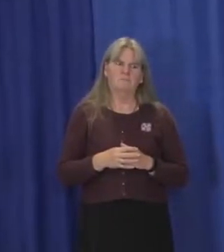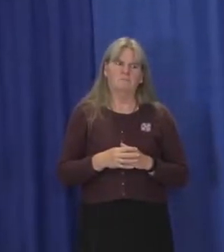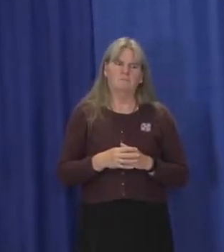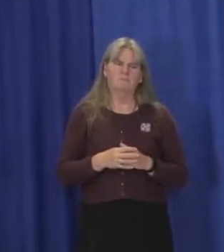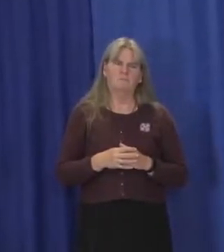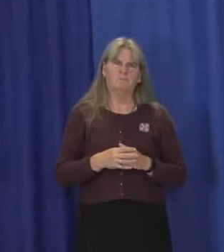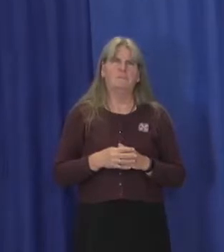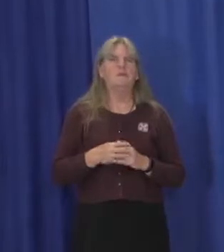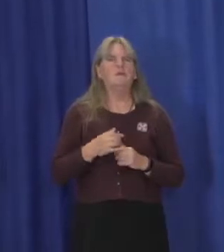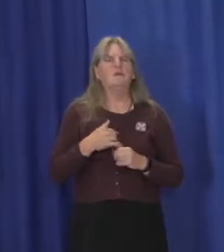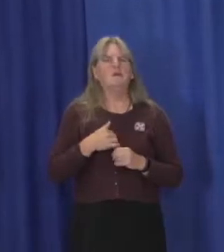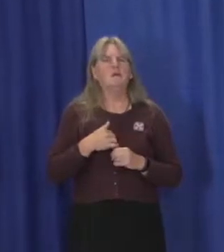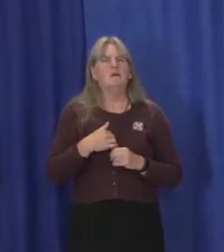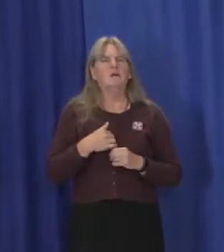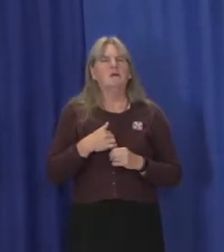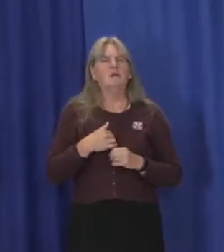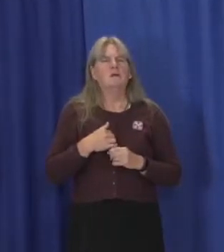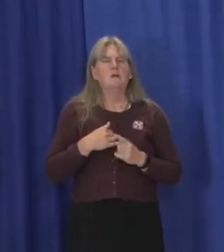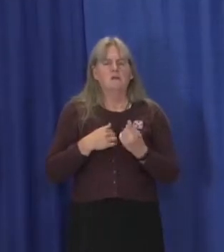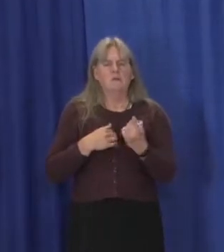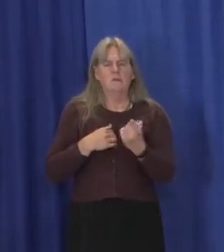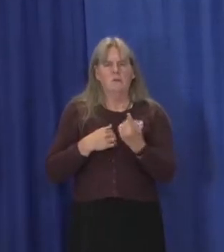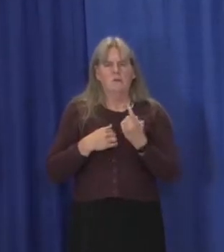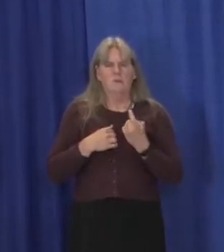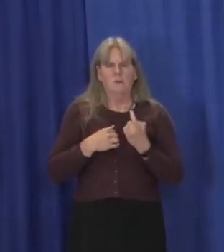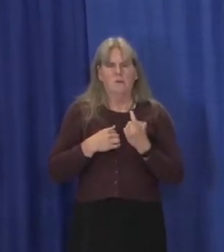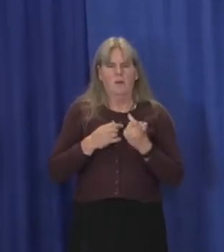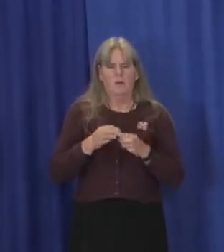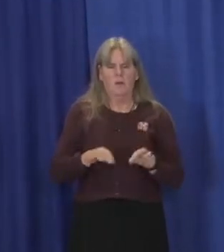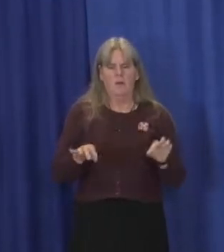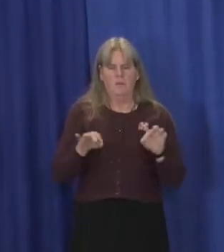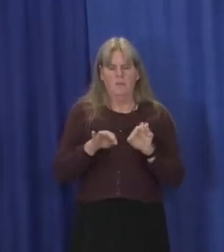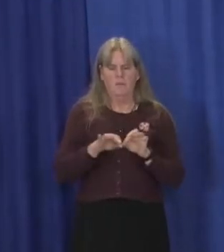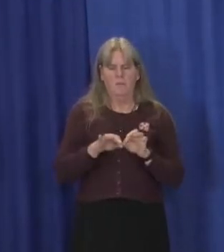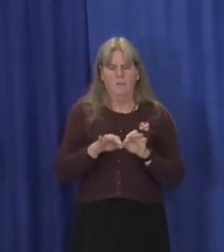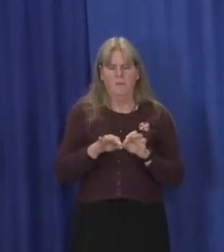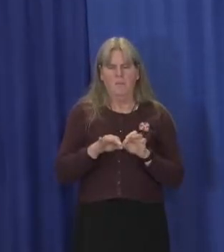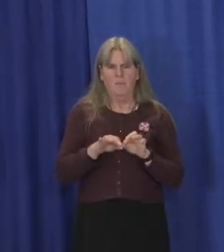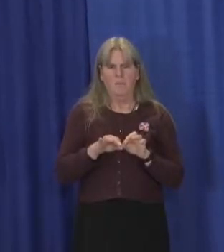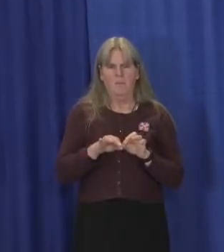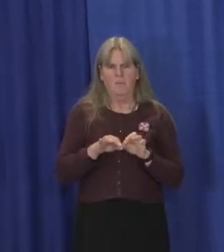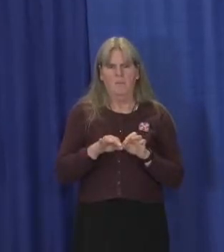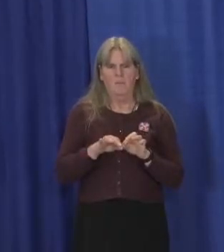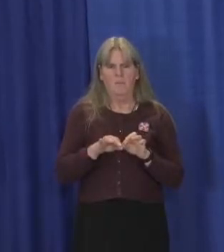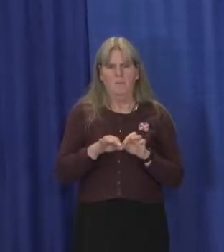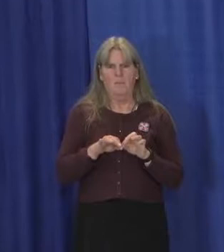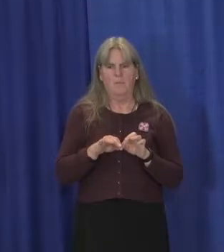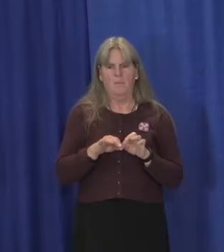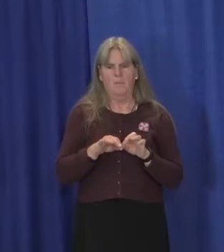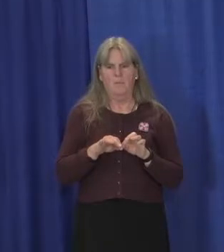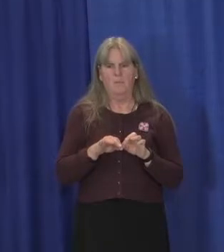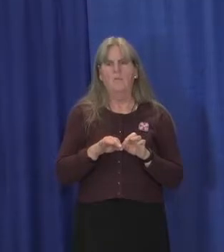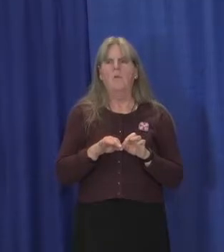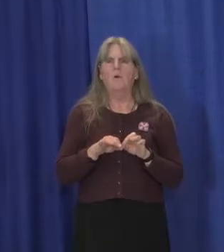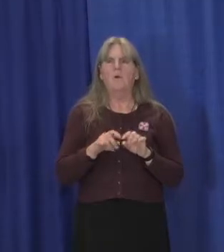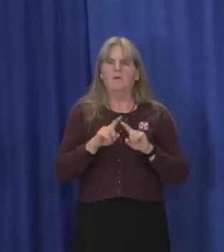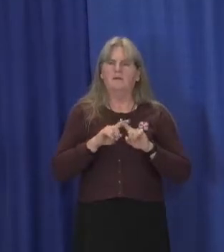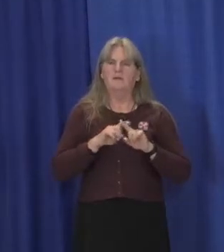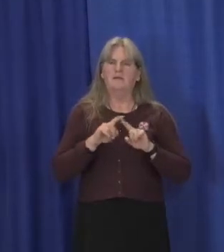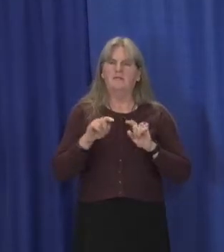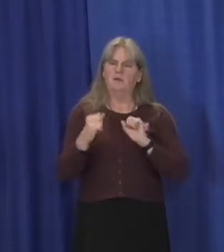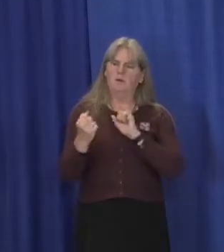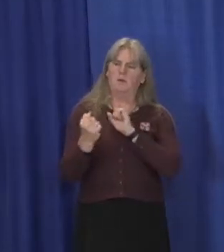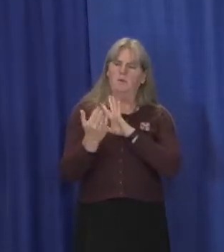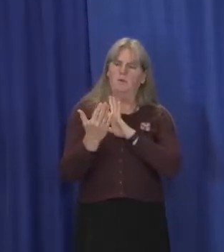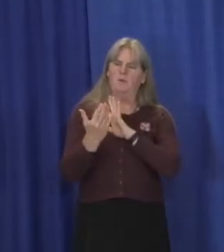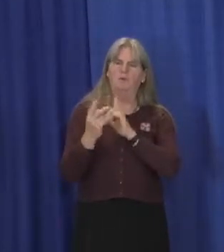I think the question was about the importance, the different actions that are being taken across Canada to